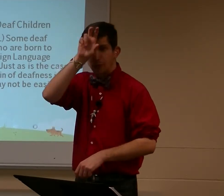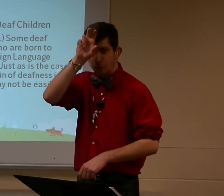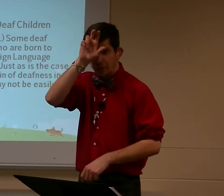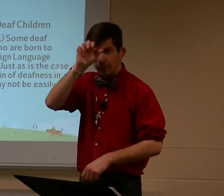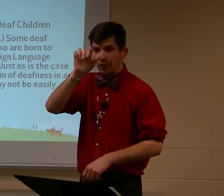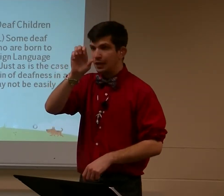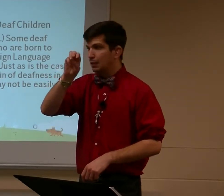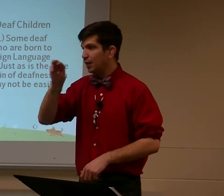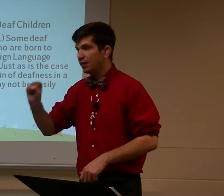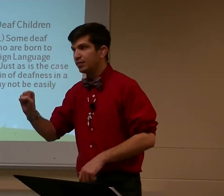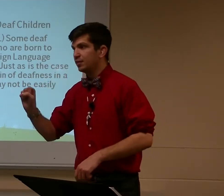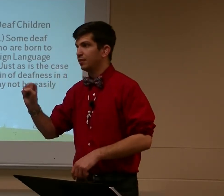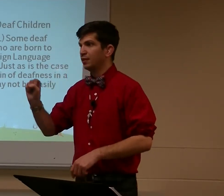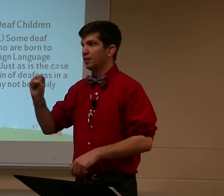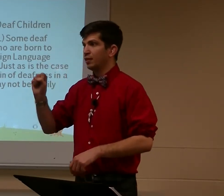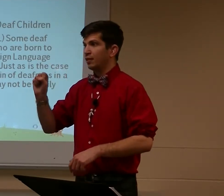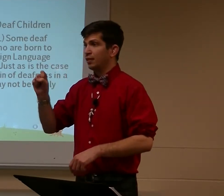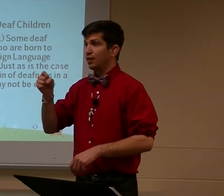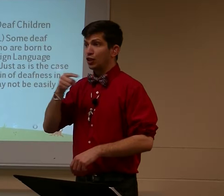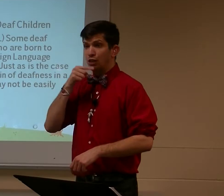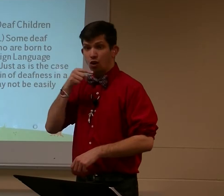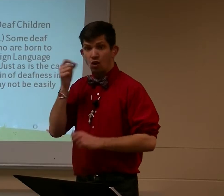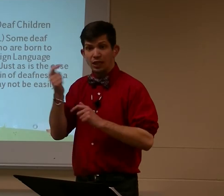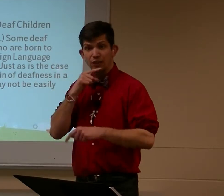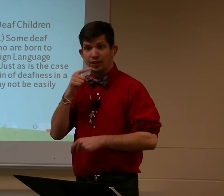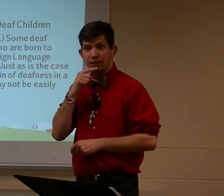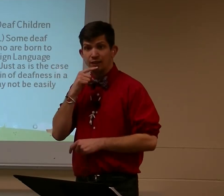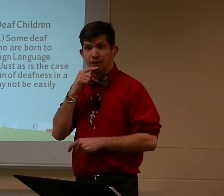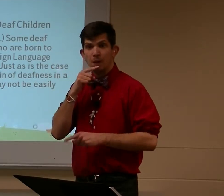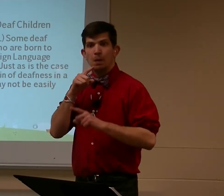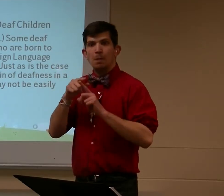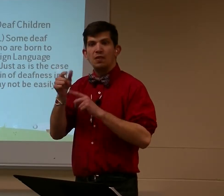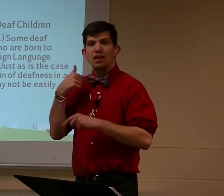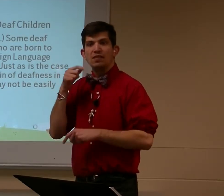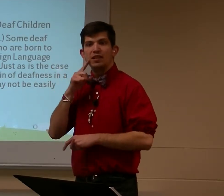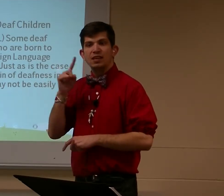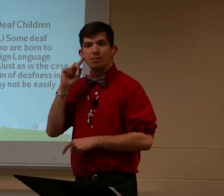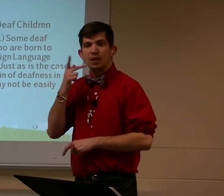firemen, EMS, they're all hearing, but they have a deaf parent.